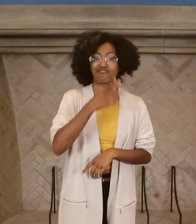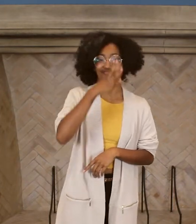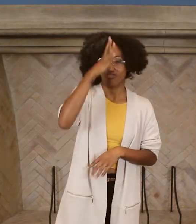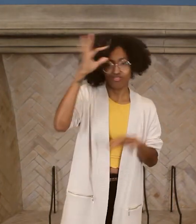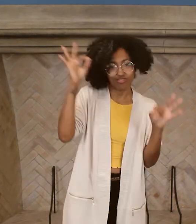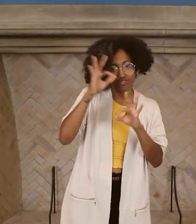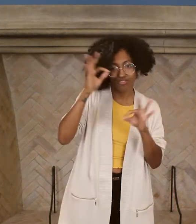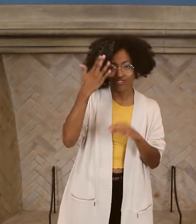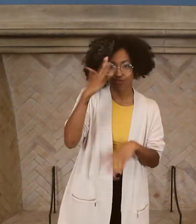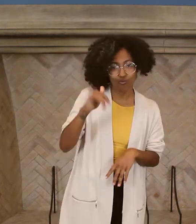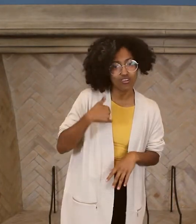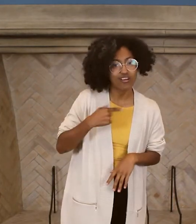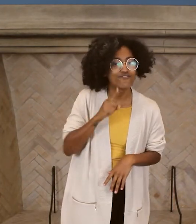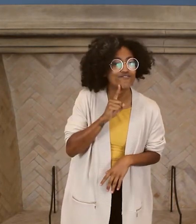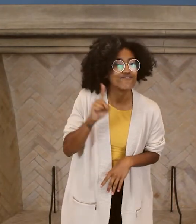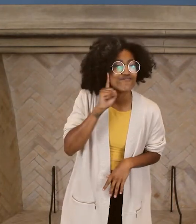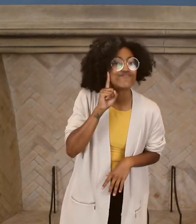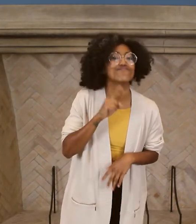My parents didn't know that I was deaf.